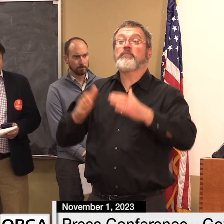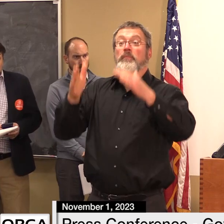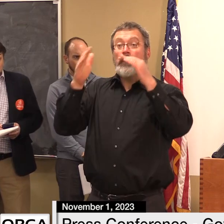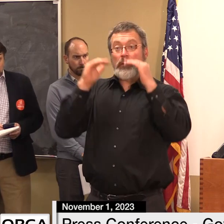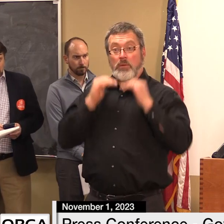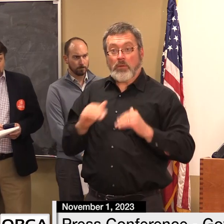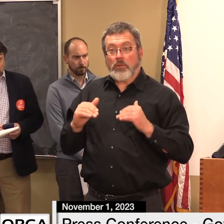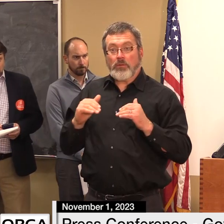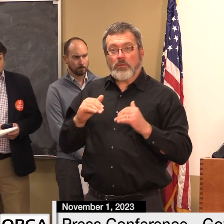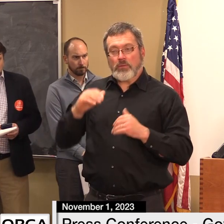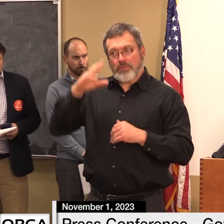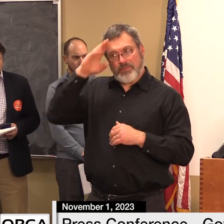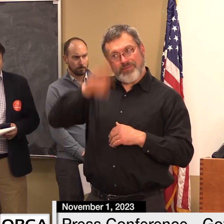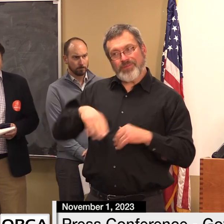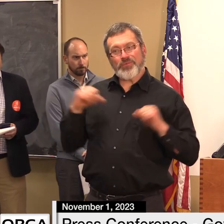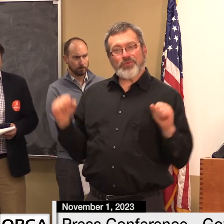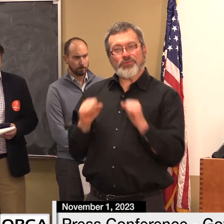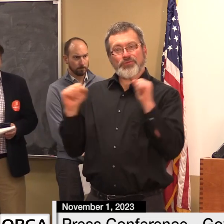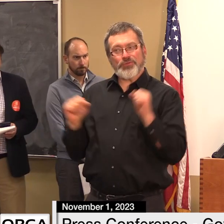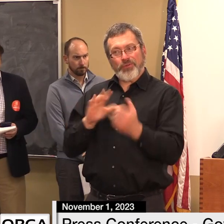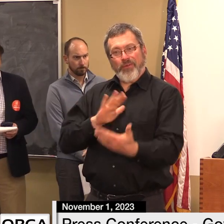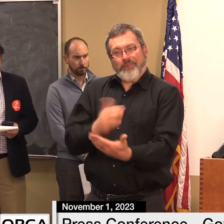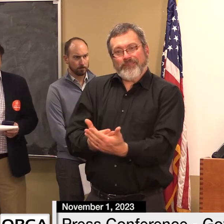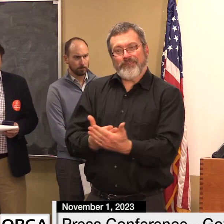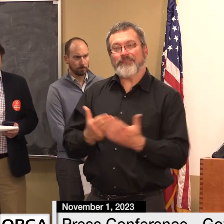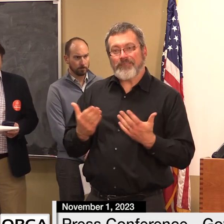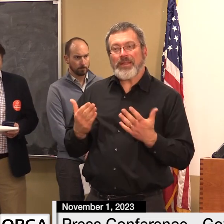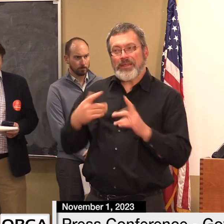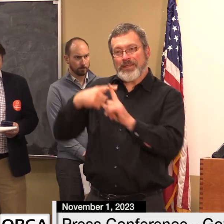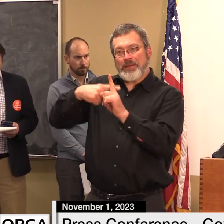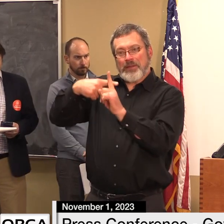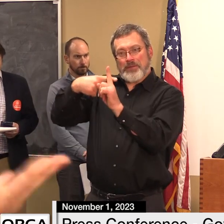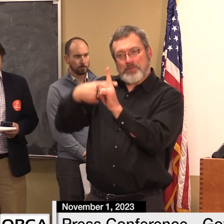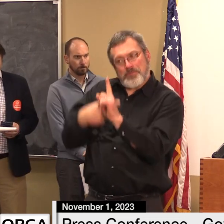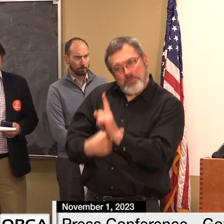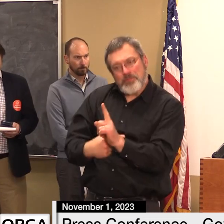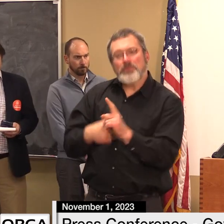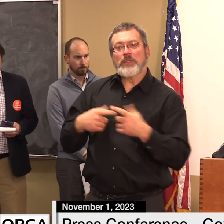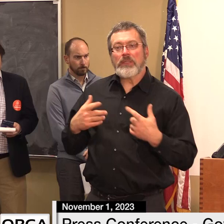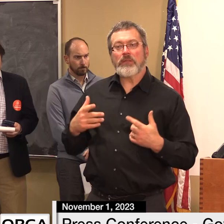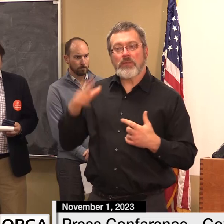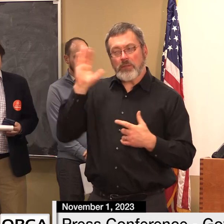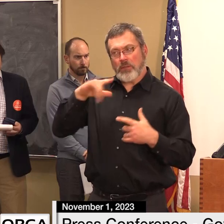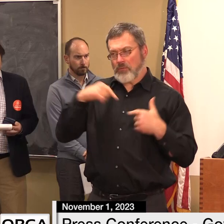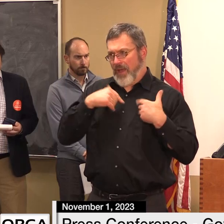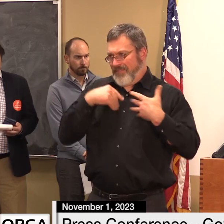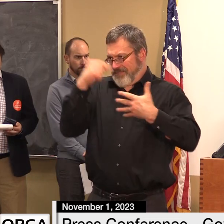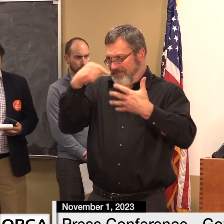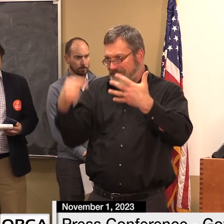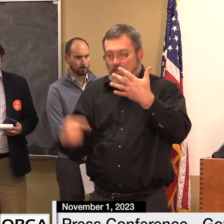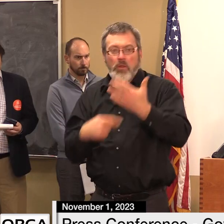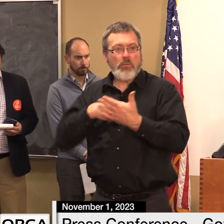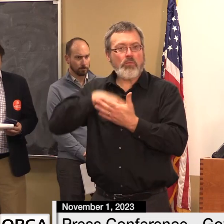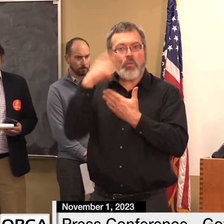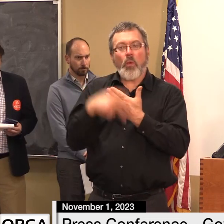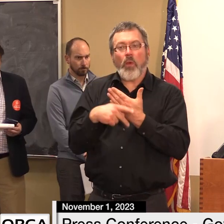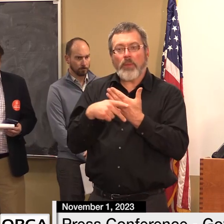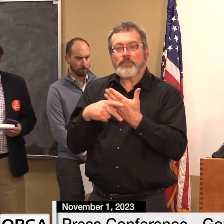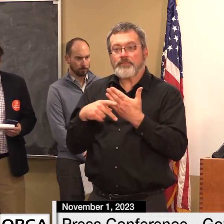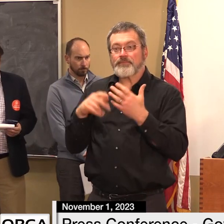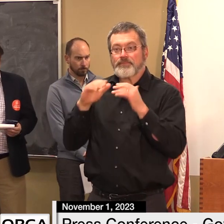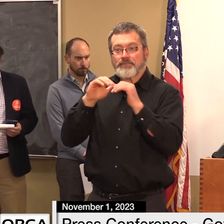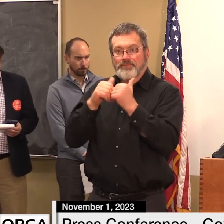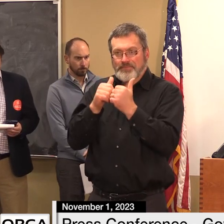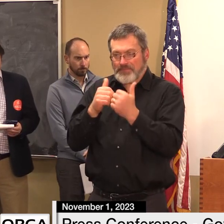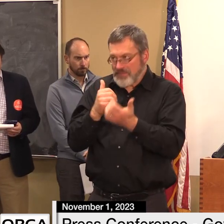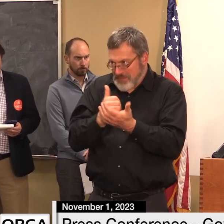stay, I thought it was important to continue spreading the word on the many programs available to help Vermonters with their home heating bills